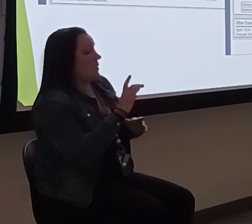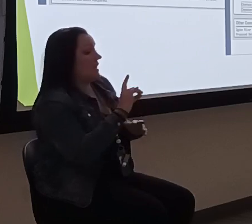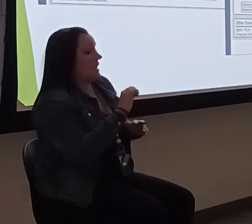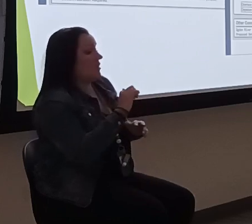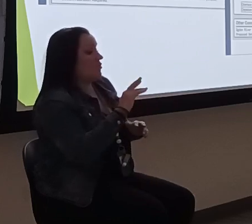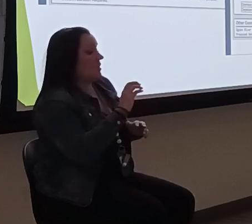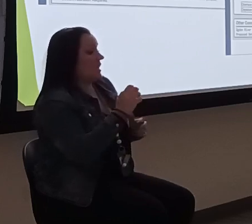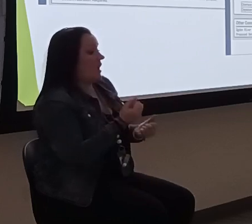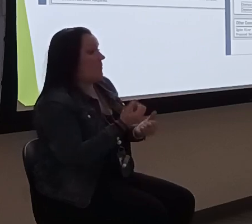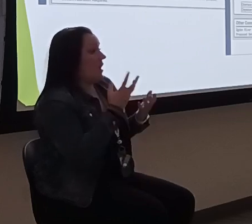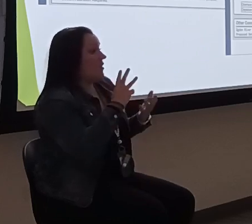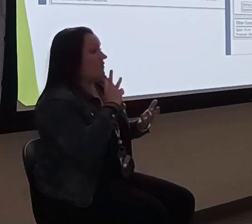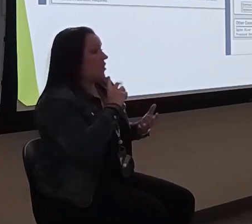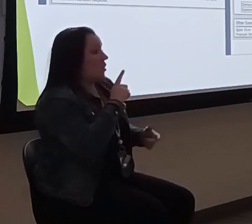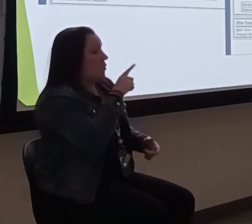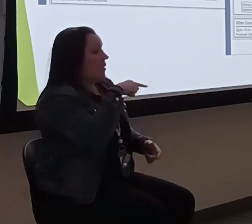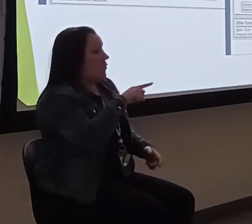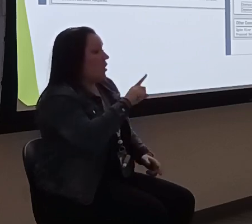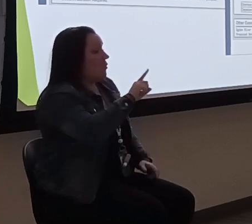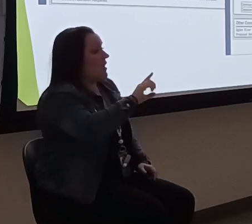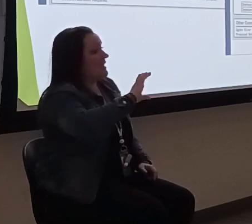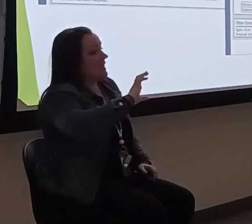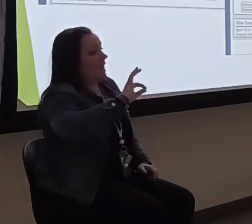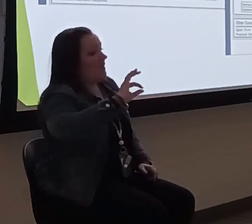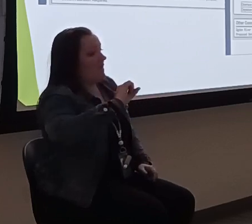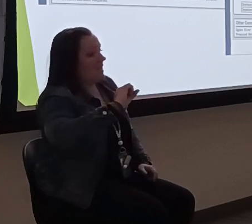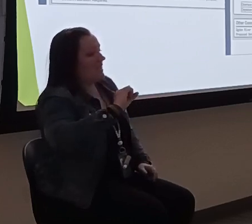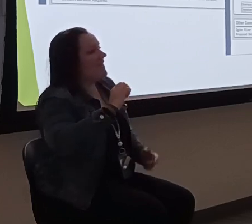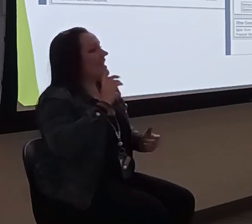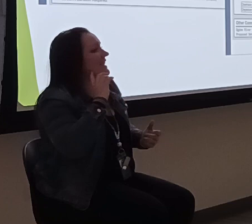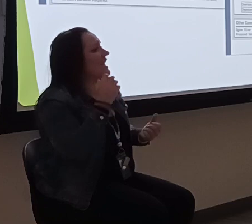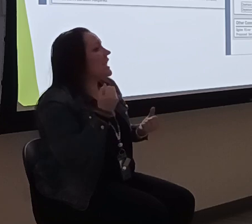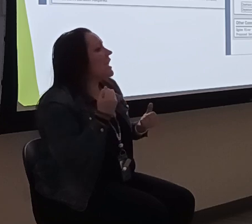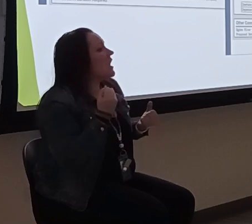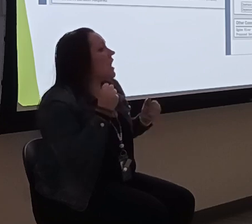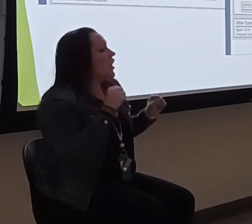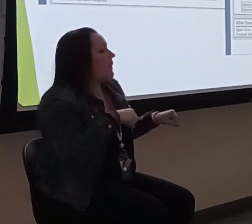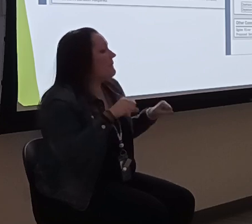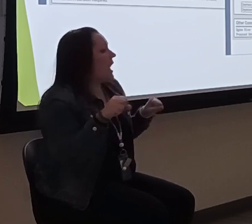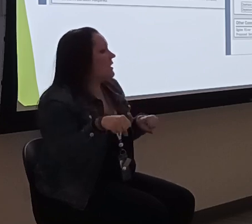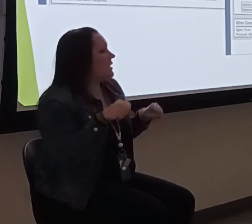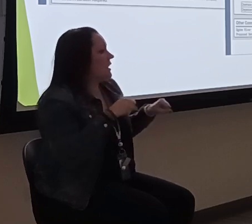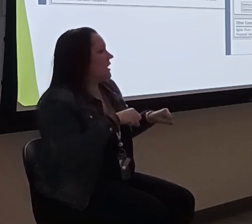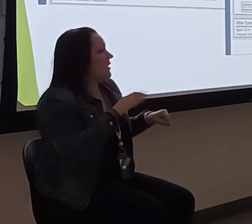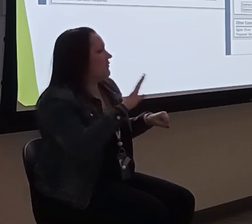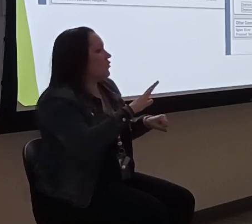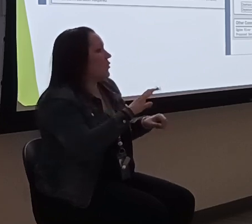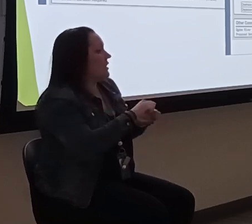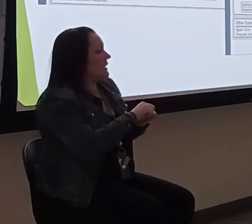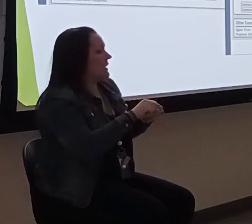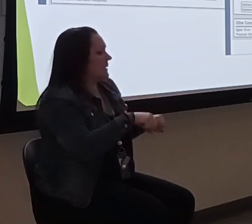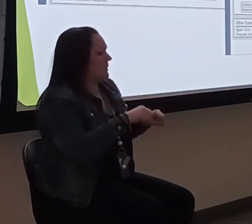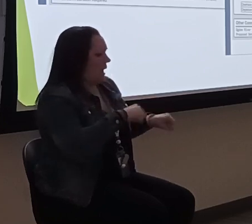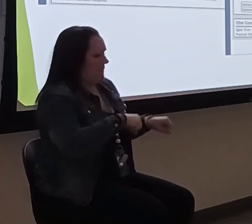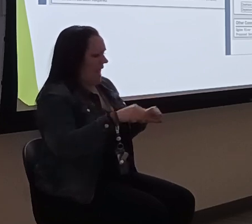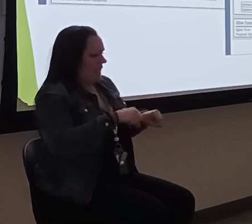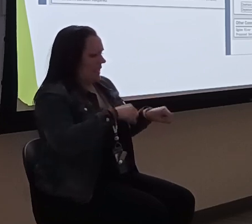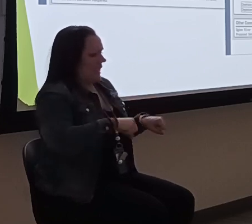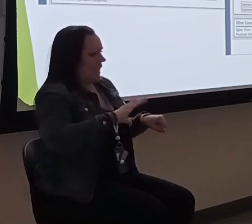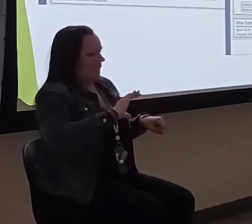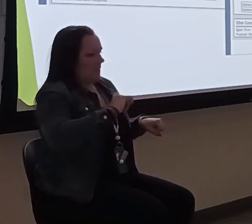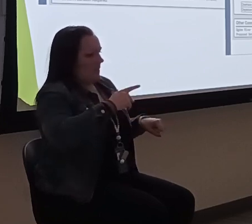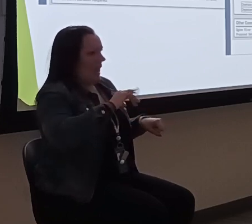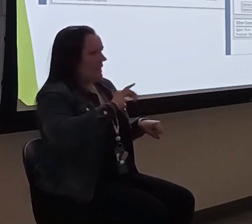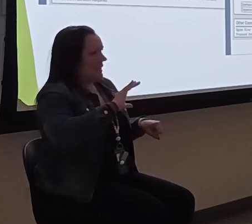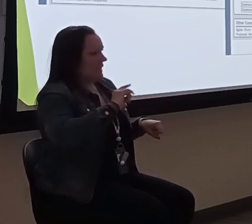quantity of water is 1.1 CFS. That's the capacity of your system. When I say capacity of your system, that's kind